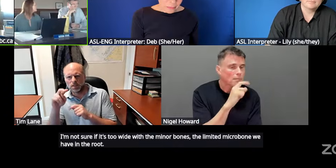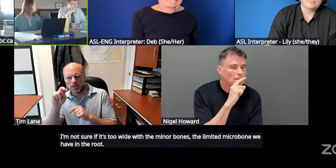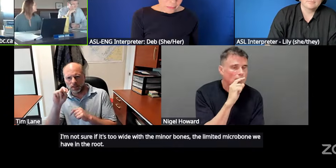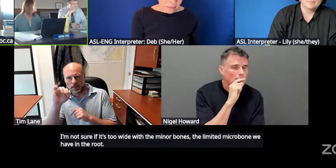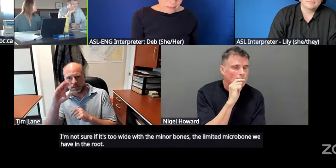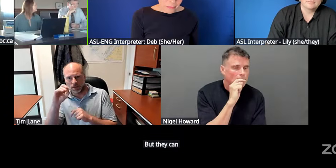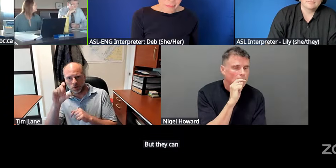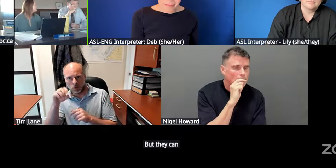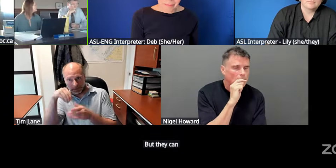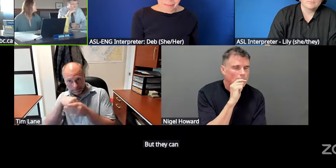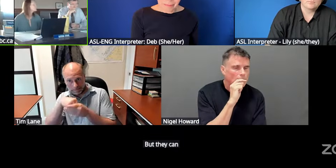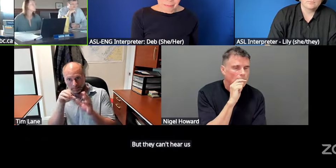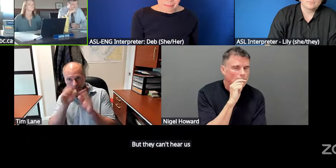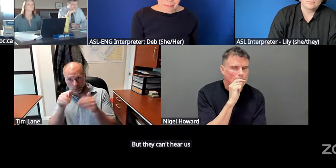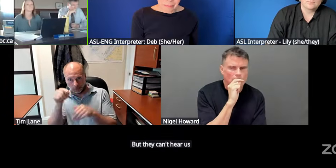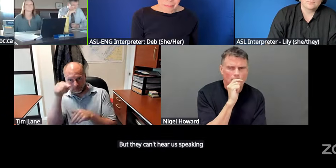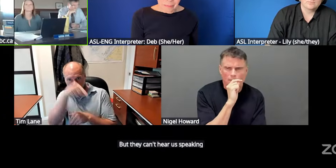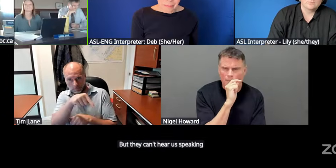can't hear us speaking.